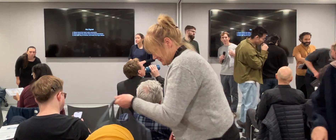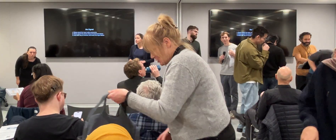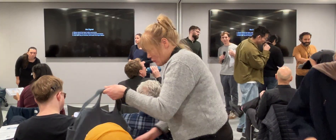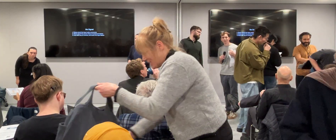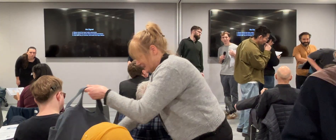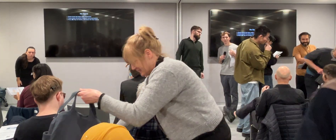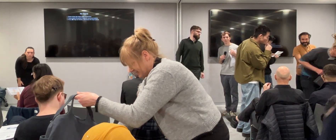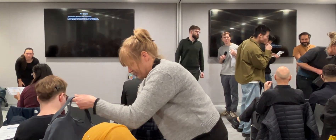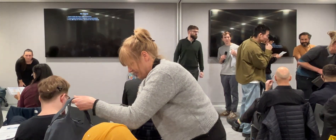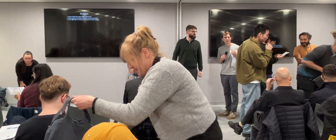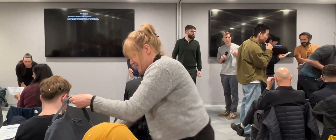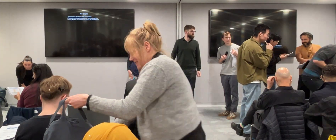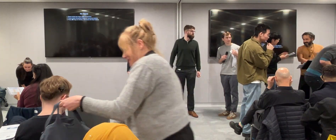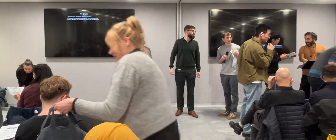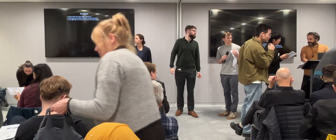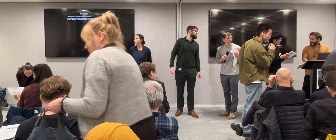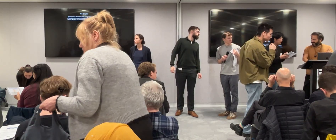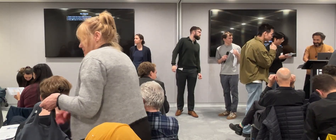Just sit here. Can I sit here?